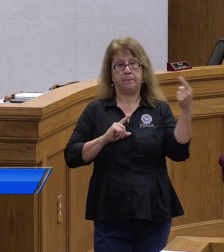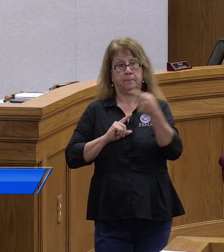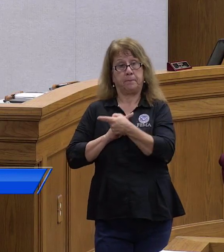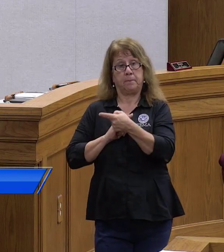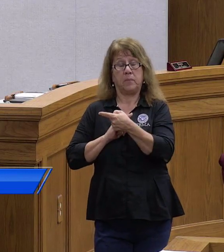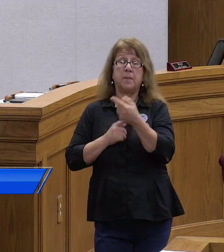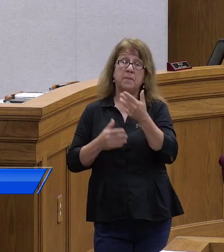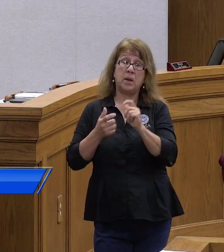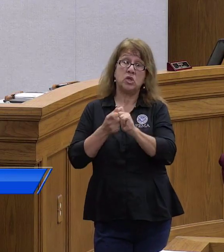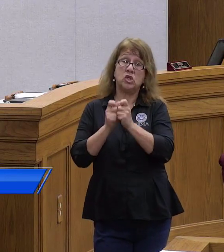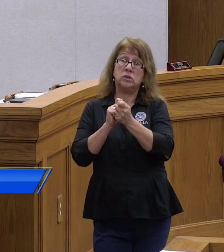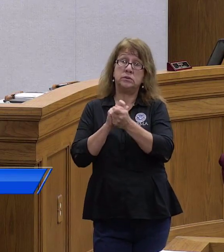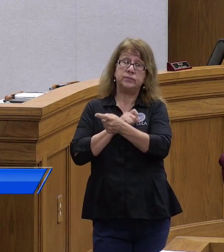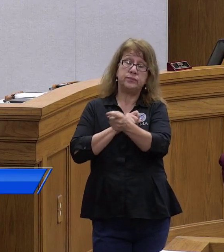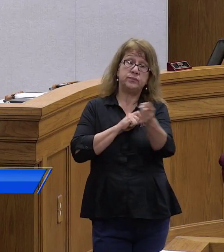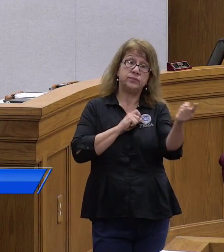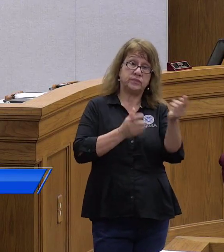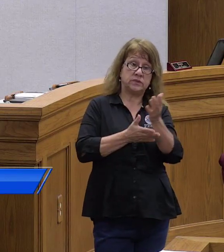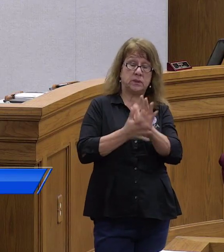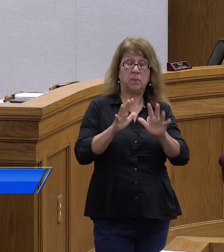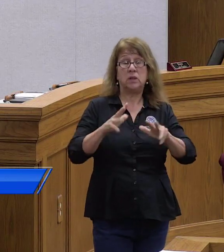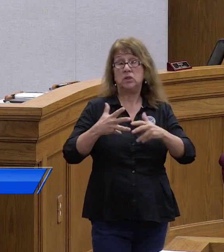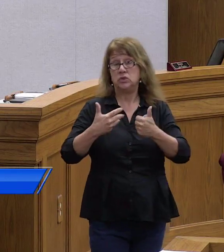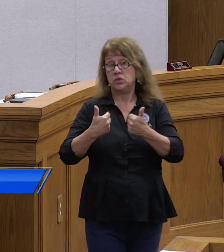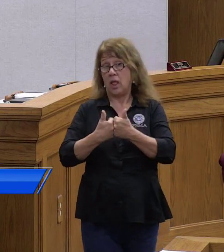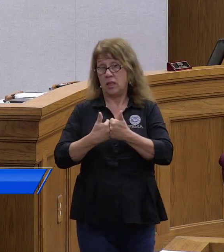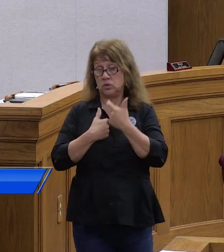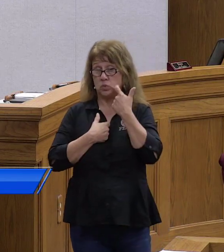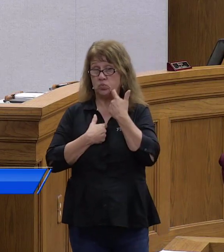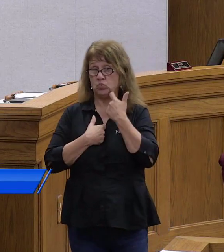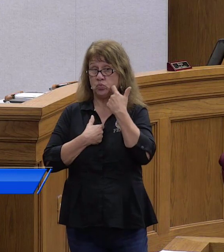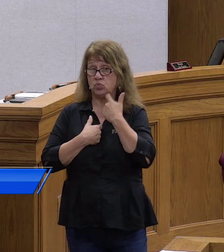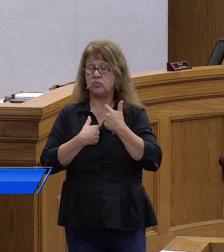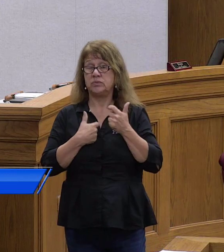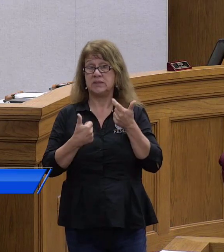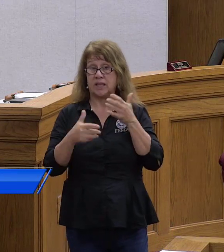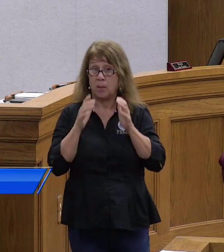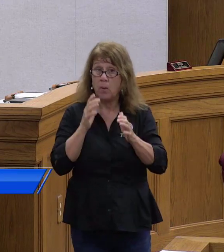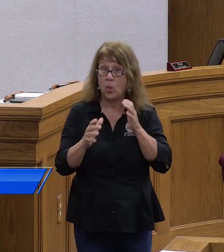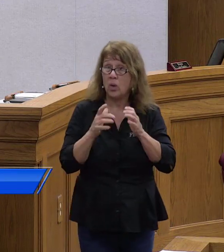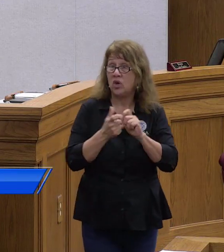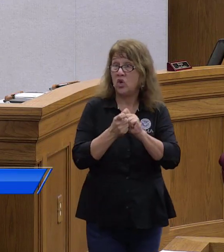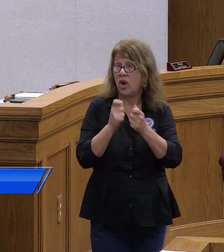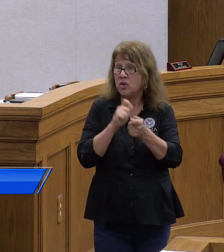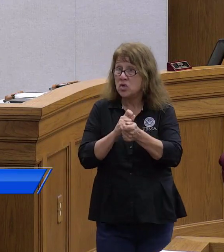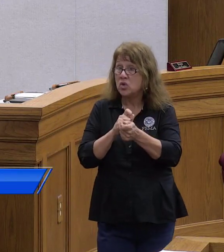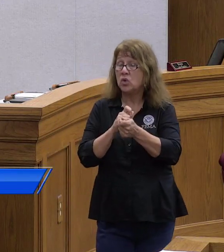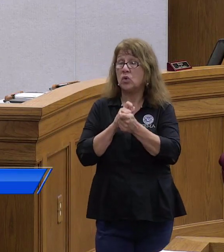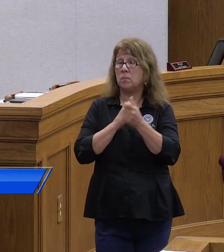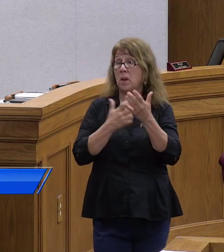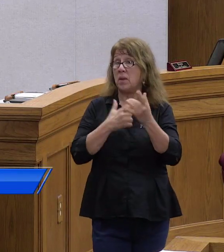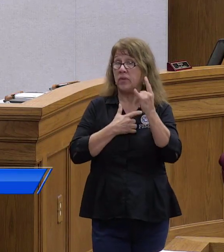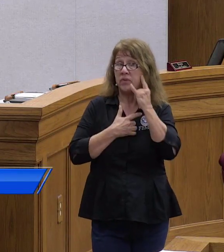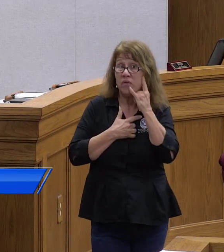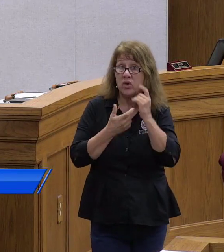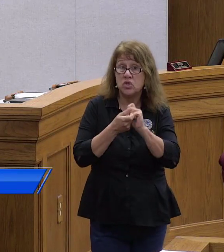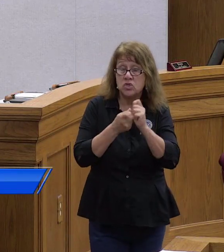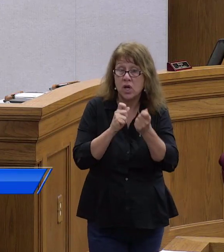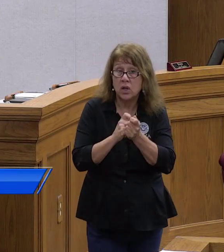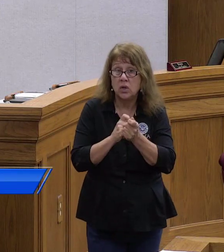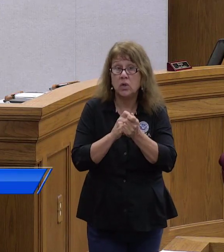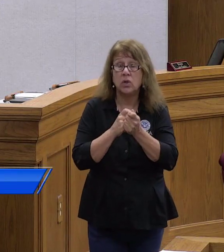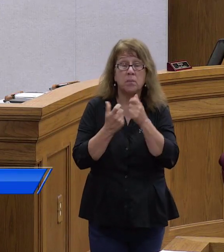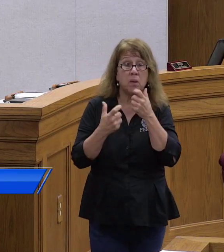have changed for you with some of the challenges that we've had around communication. You may have changed your cell phone, so you may